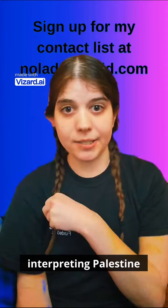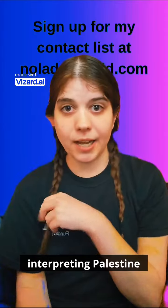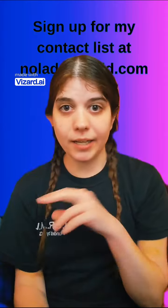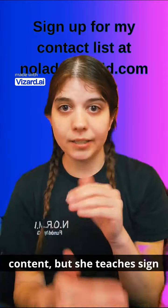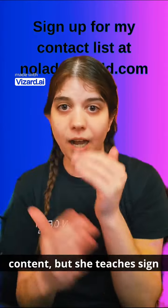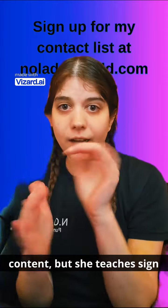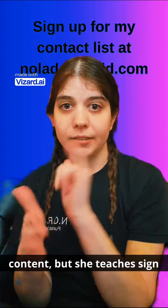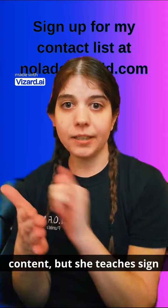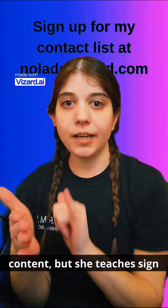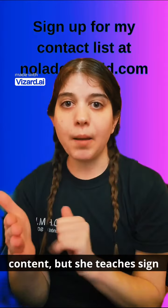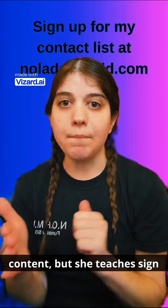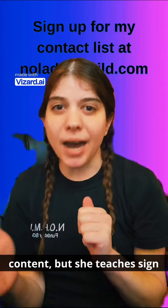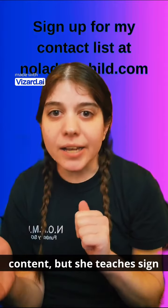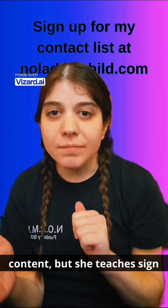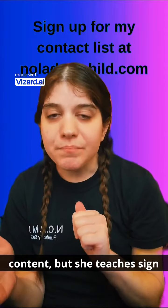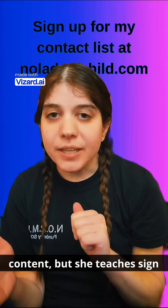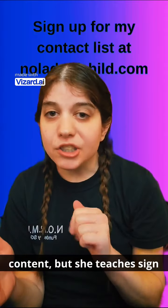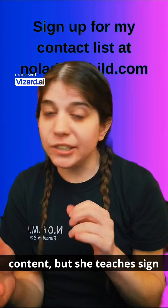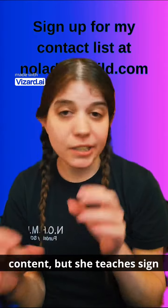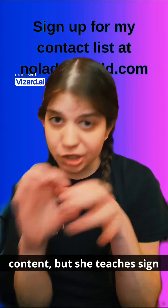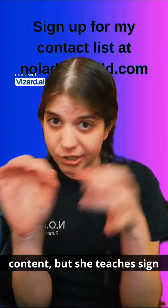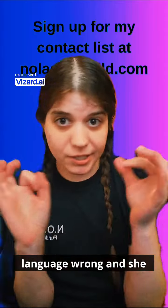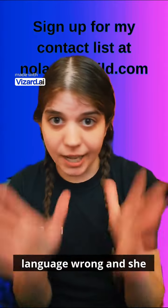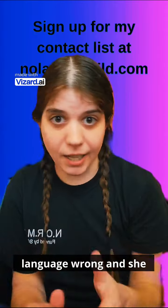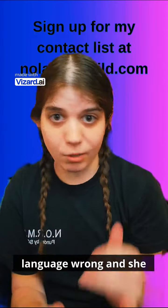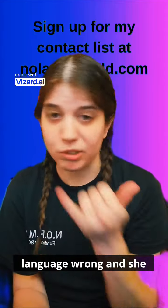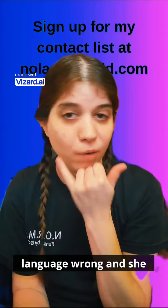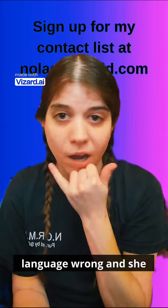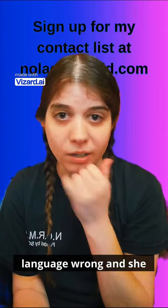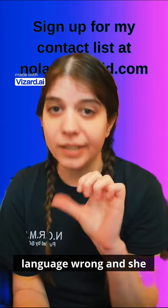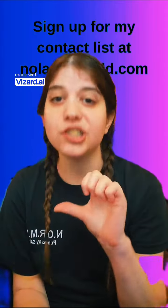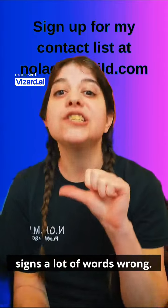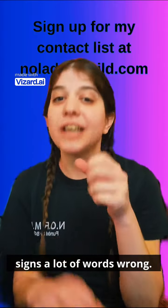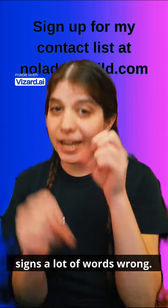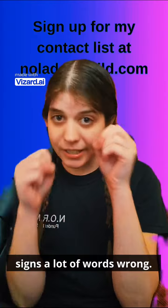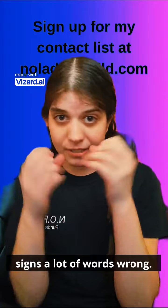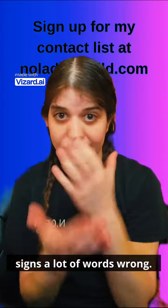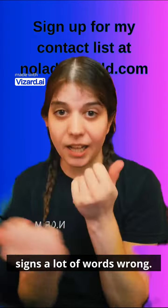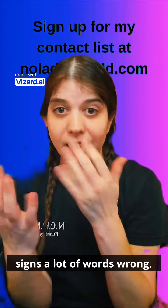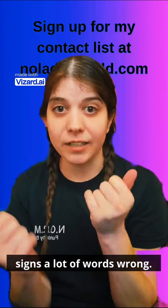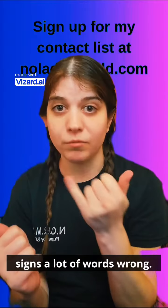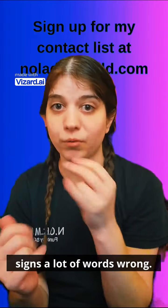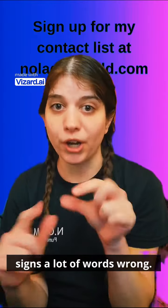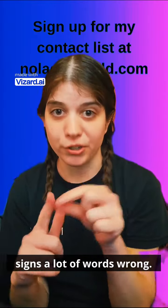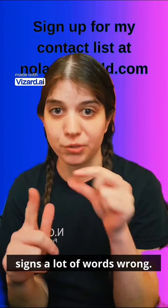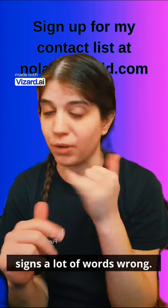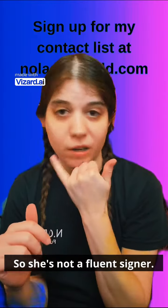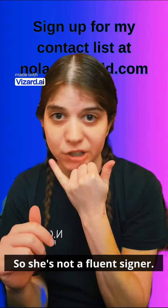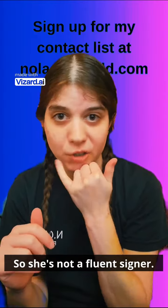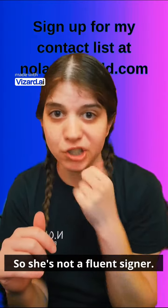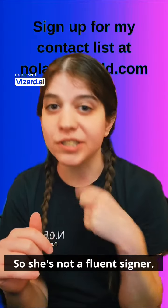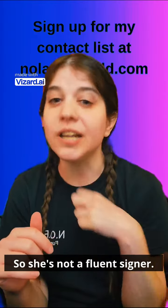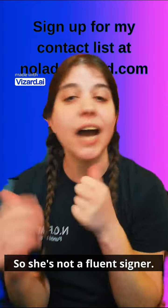Palestine content, but she teaches sign language wrong, and she signs a lot of words wrong. So she's not a